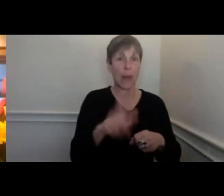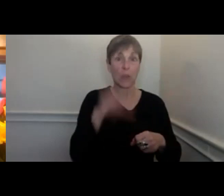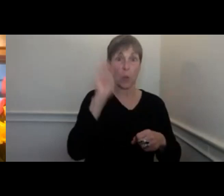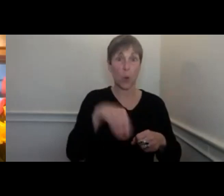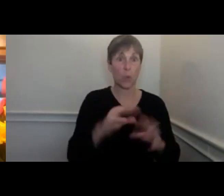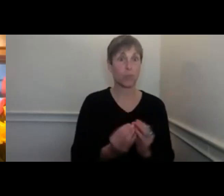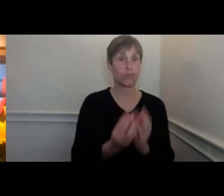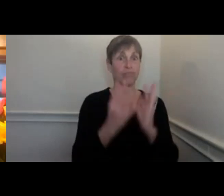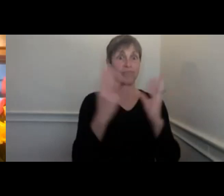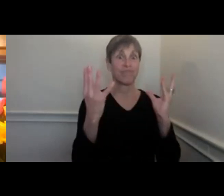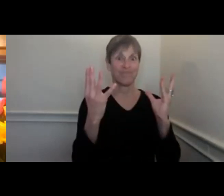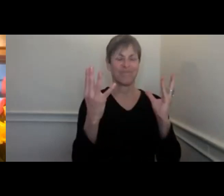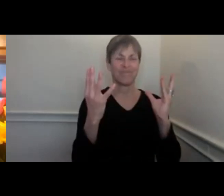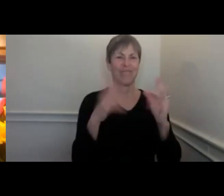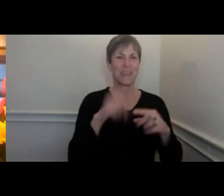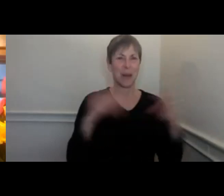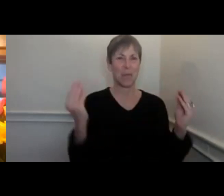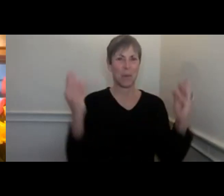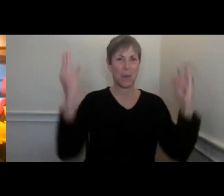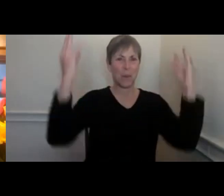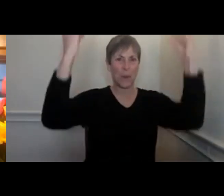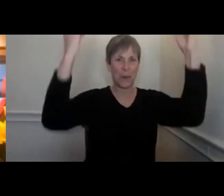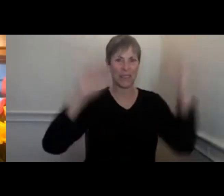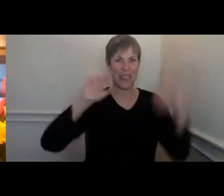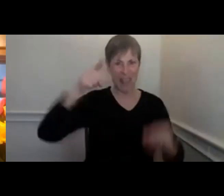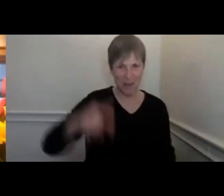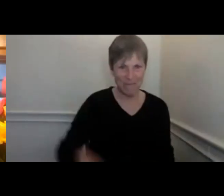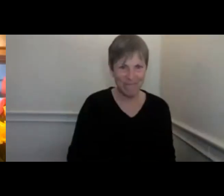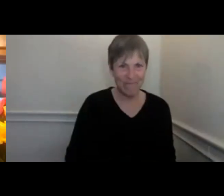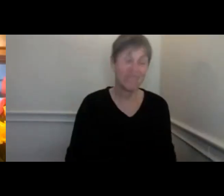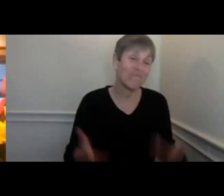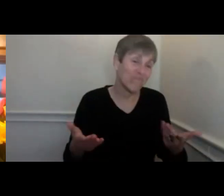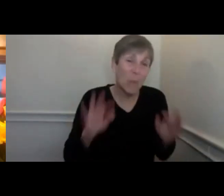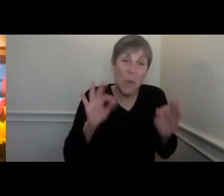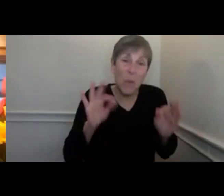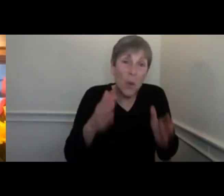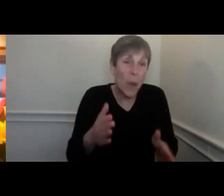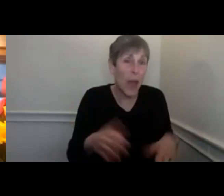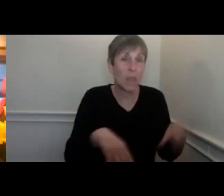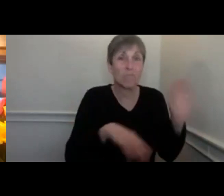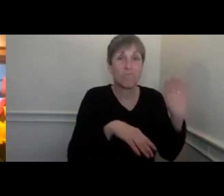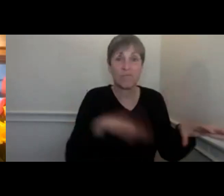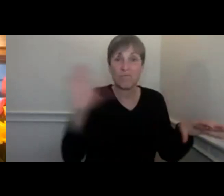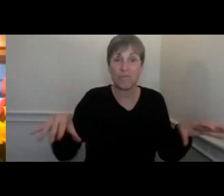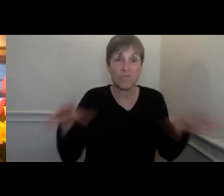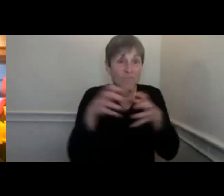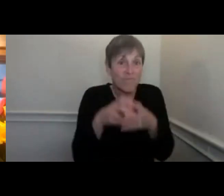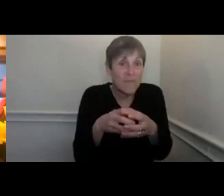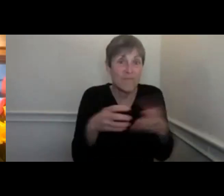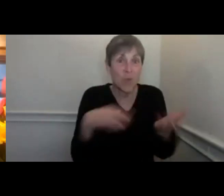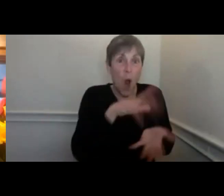abundantly as well. So that is just a perfect way to be harvesting kind of your cake and eat it